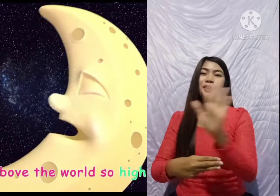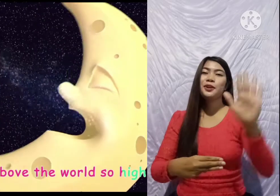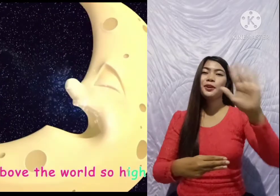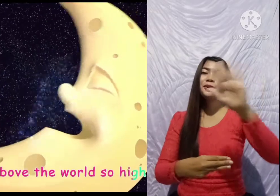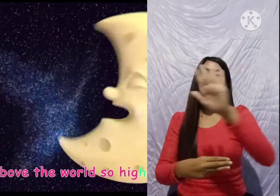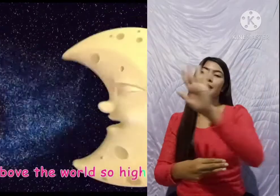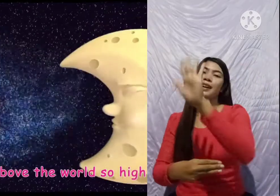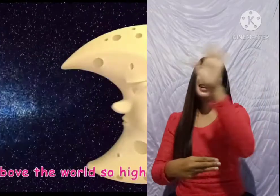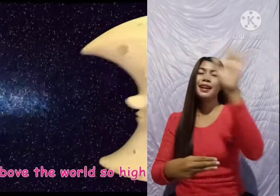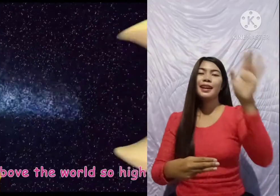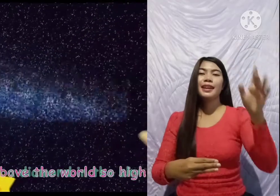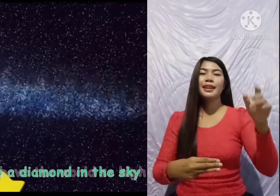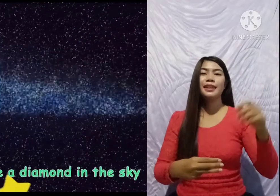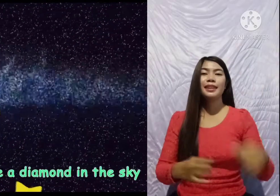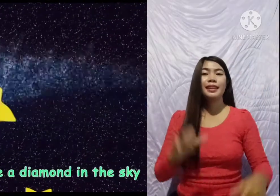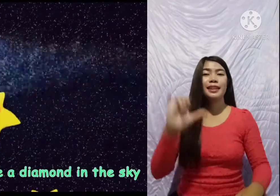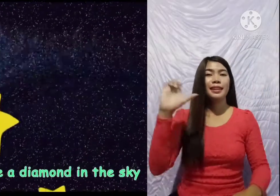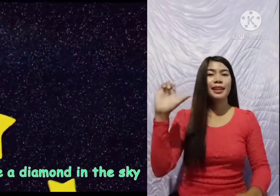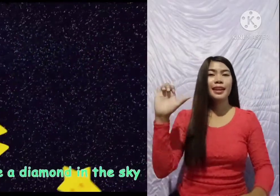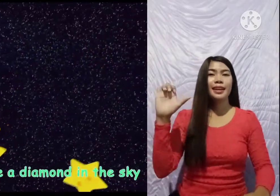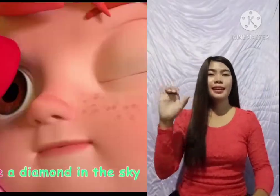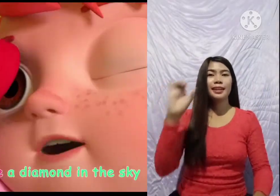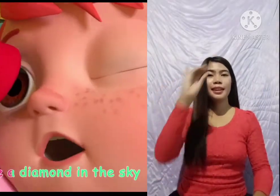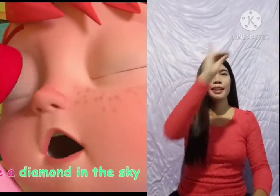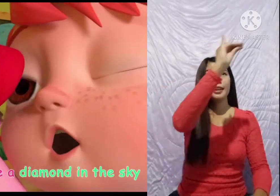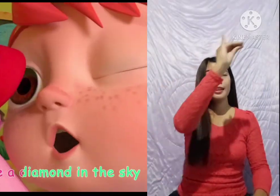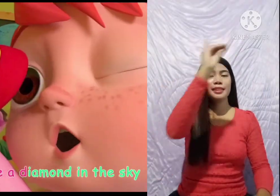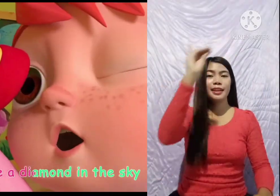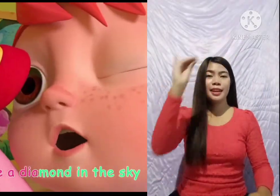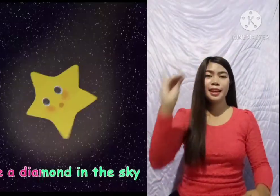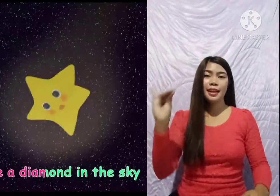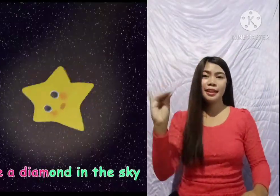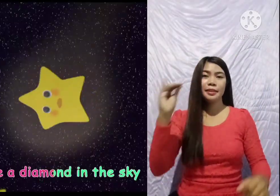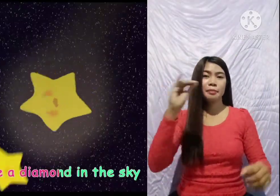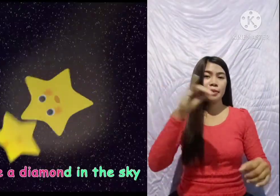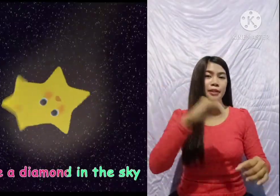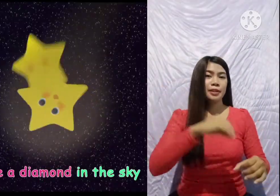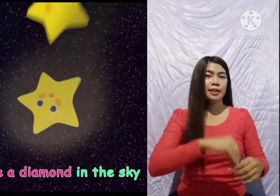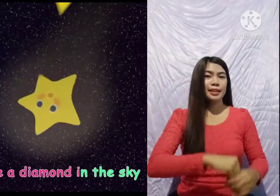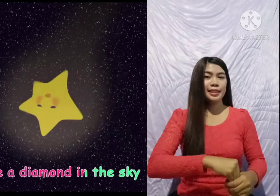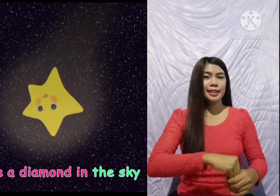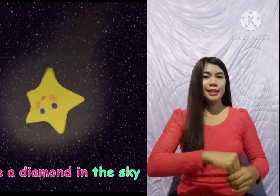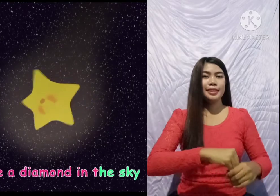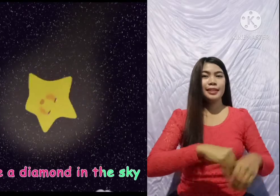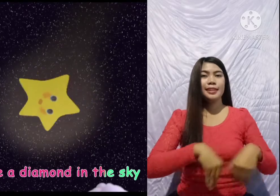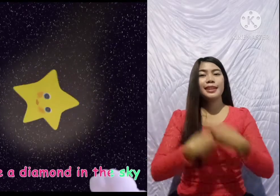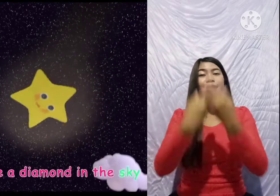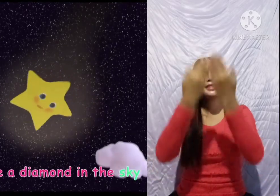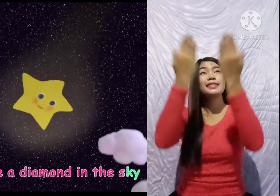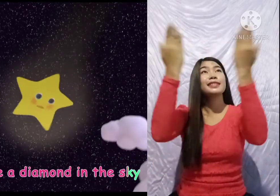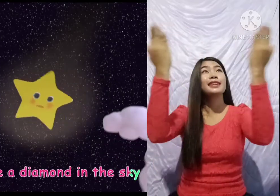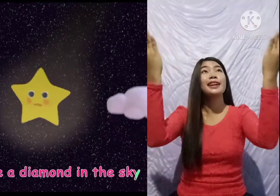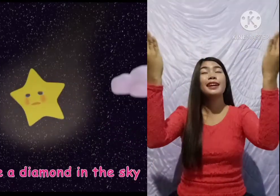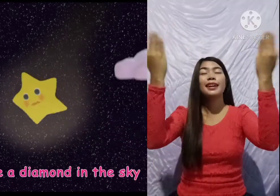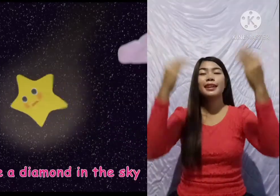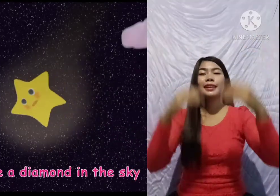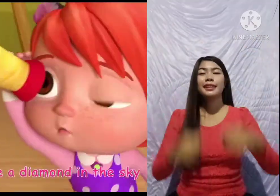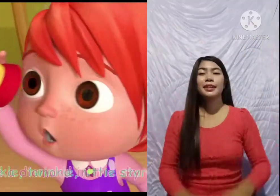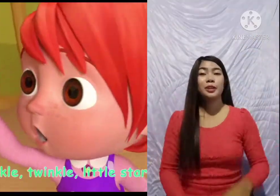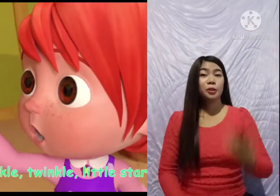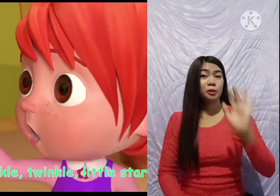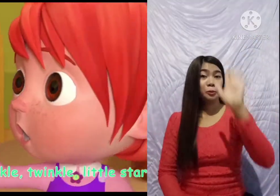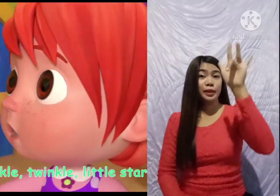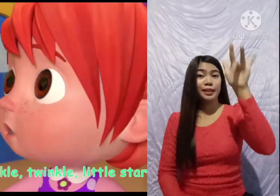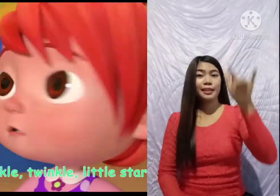so high, Like a diamond in the sky.